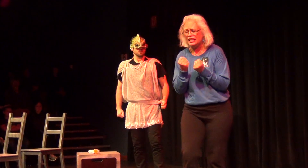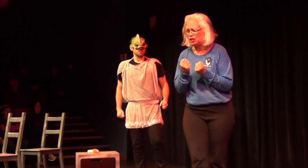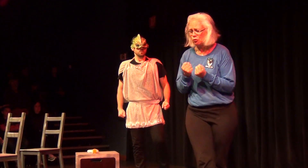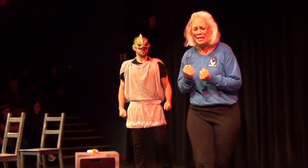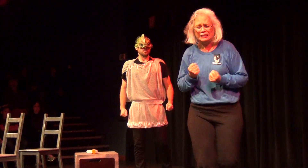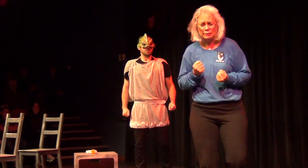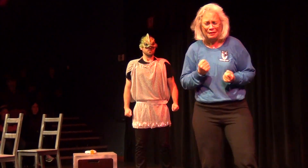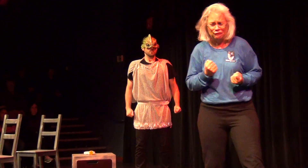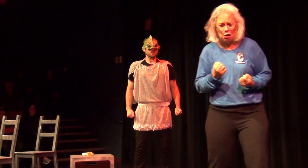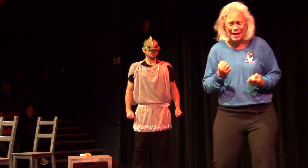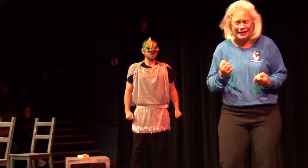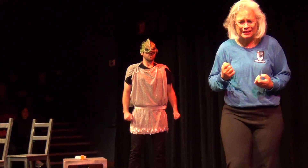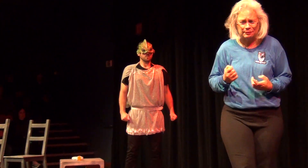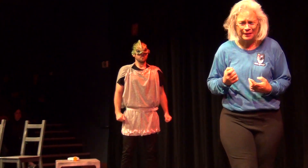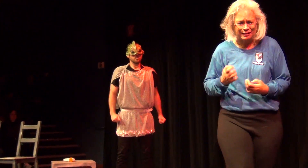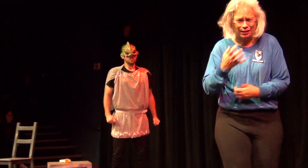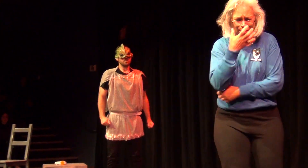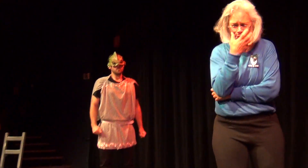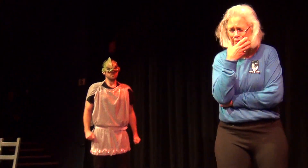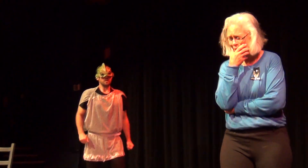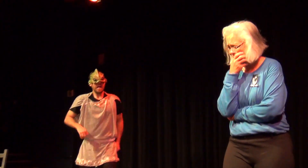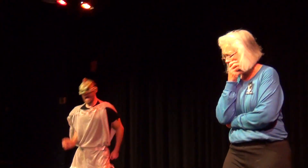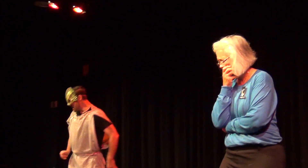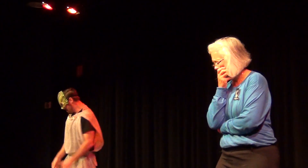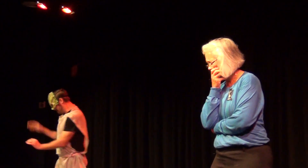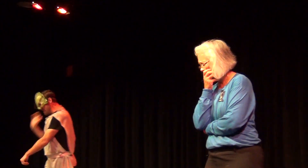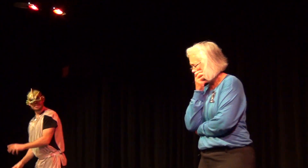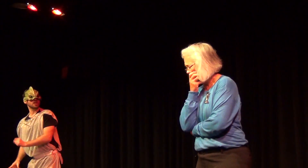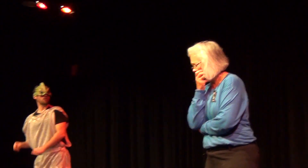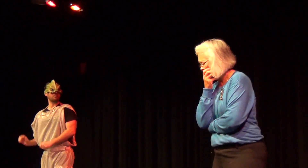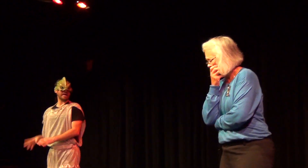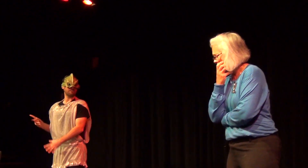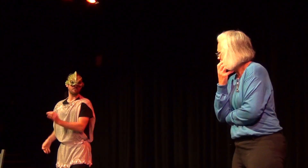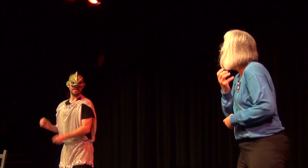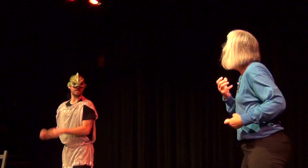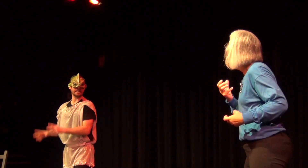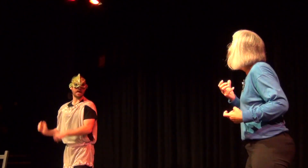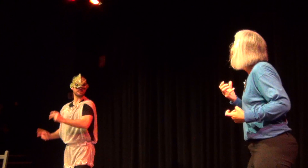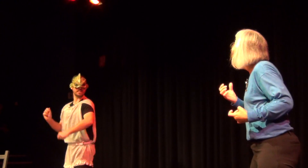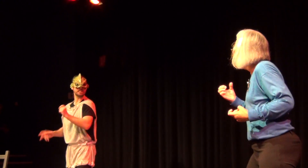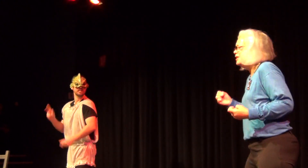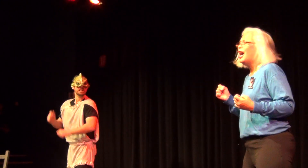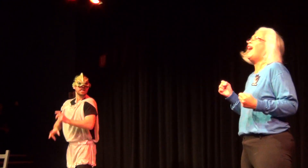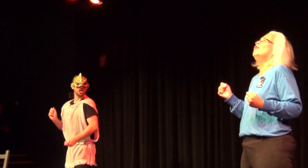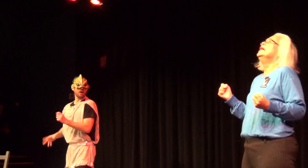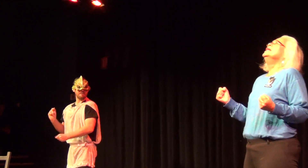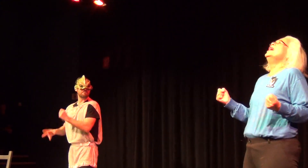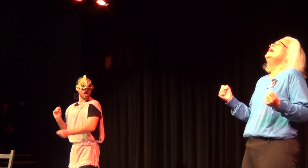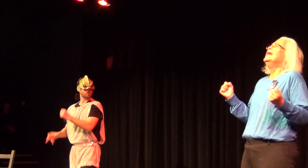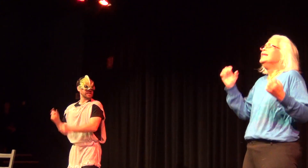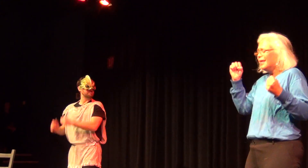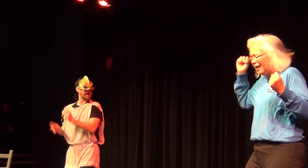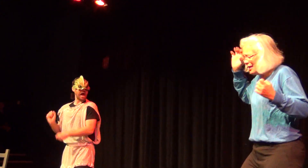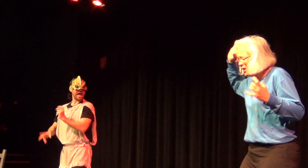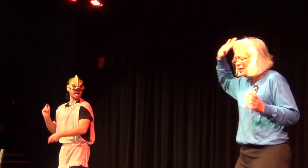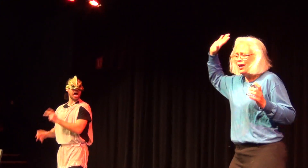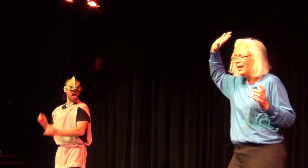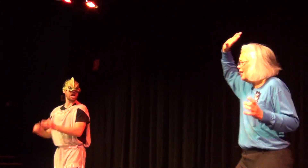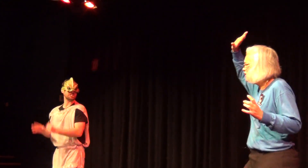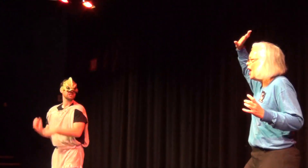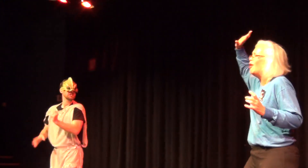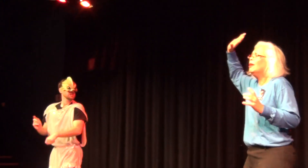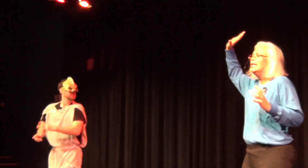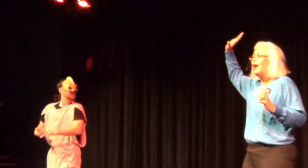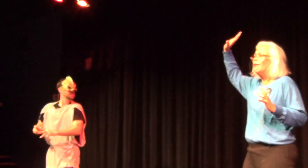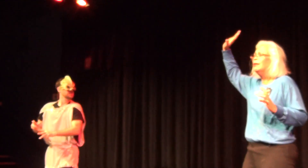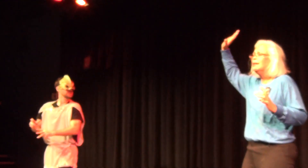I need treats before I can speak to you. I'm beaming you away from here, Captain. No! You have broken my